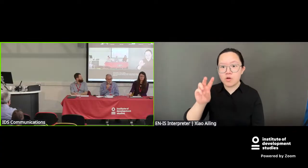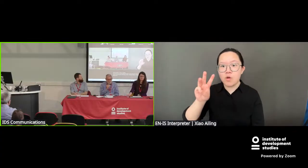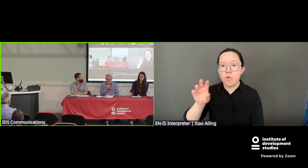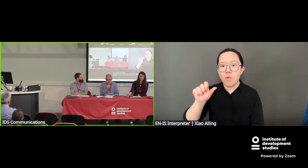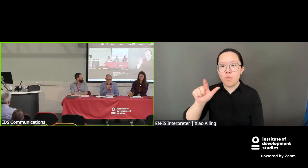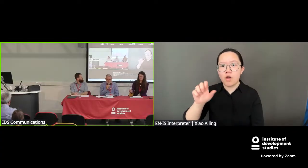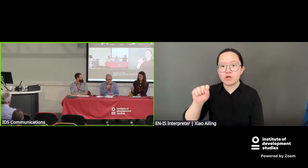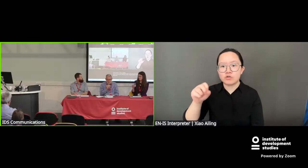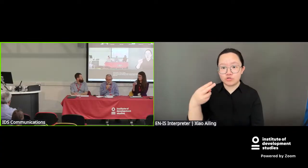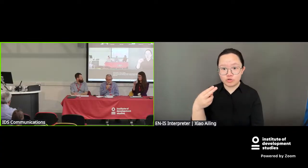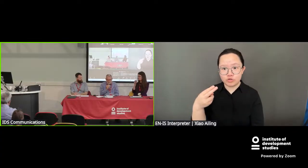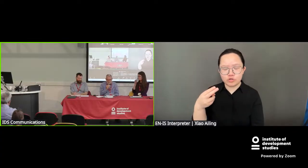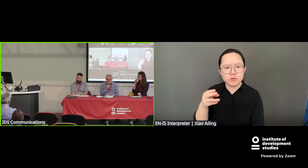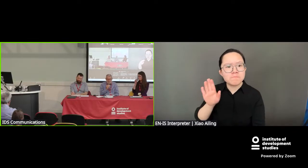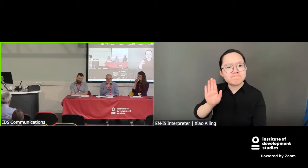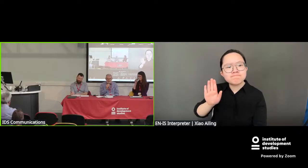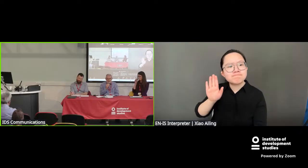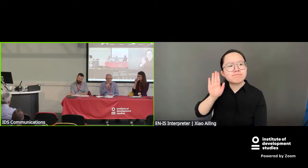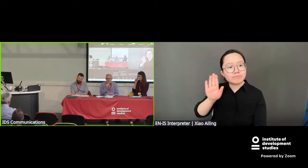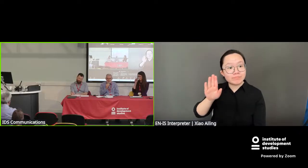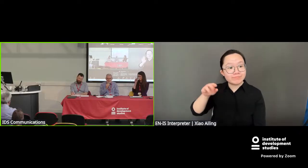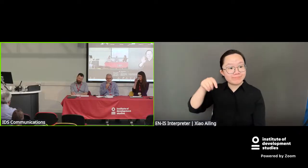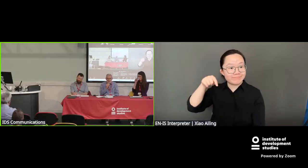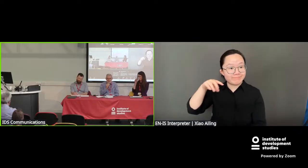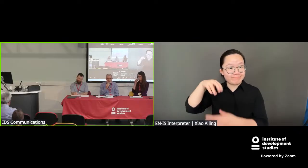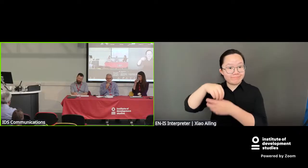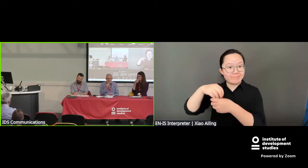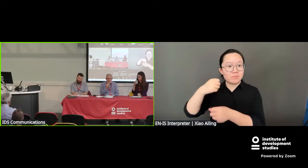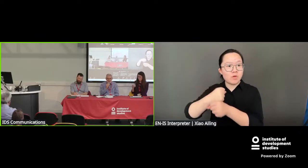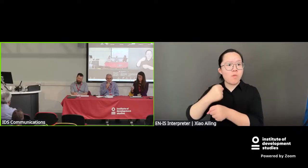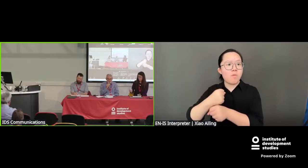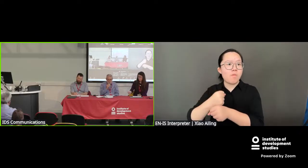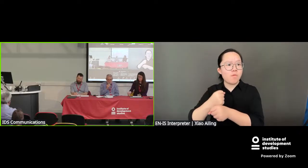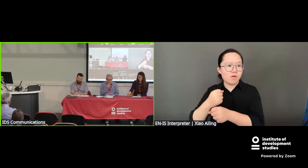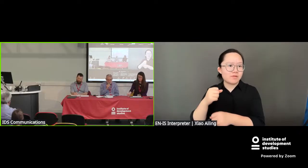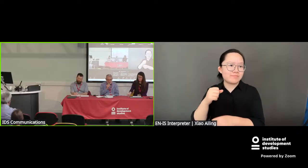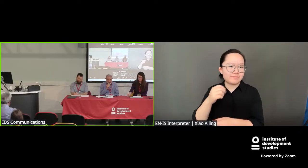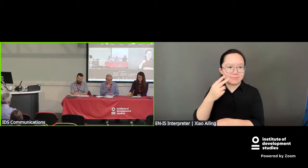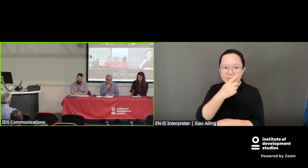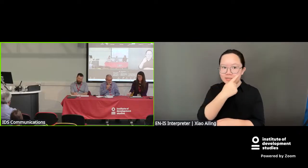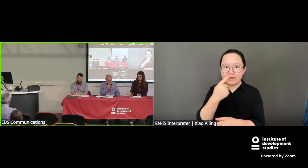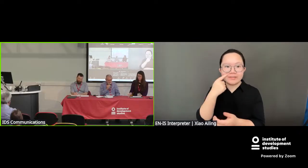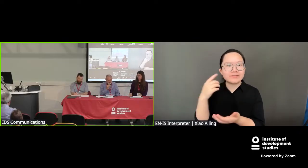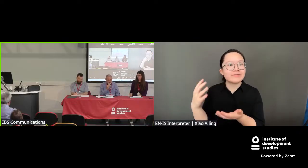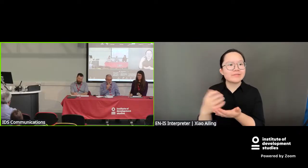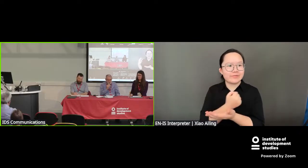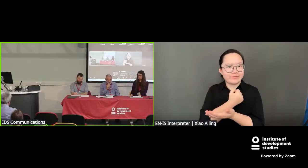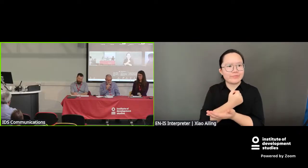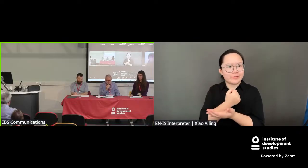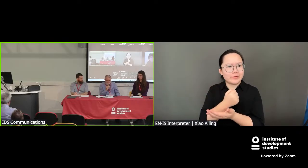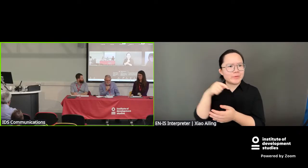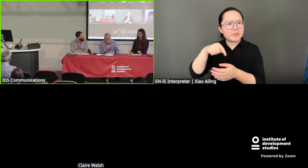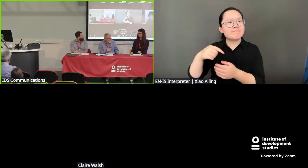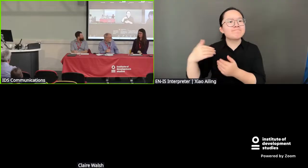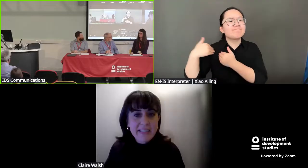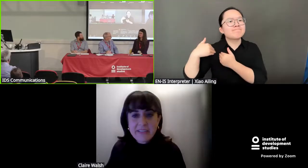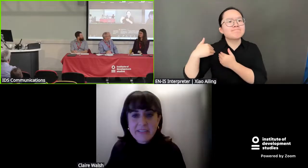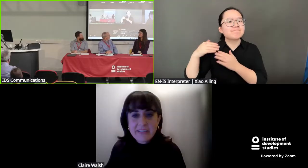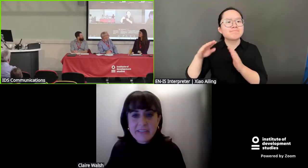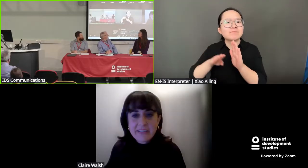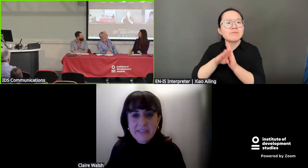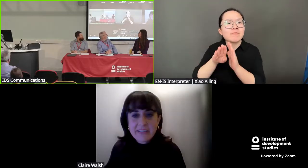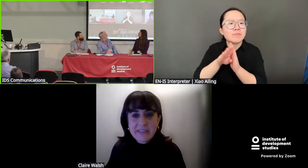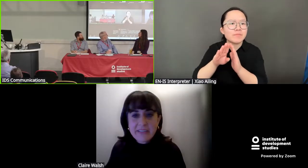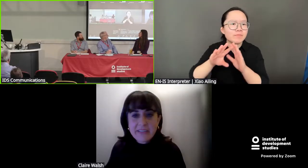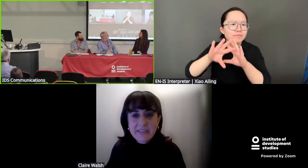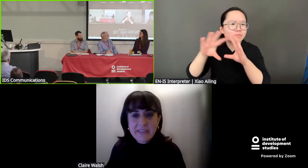Program based at Sightsavers. And I believe Claire is calling in today from Canada. Claire, welcome.